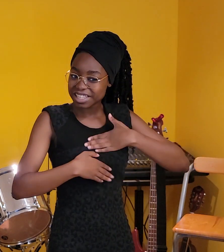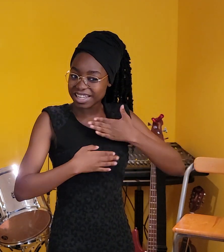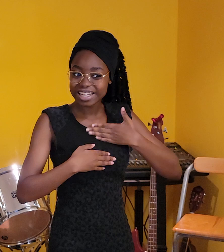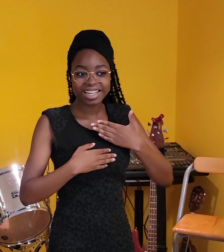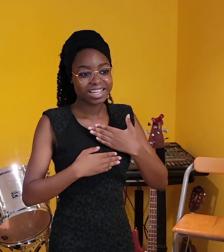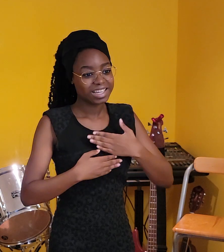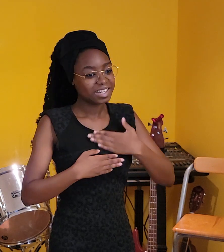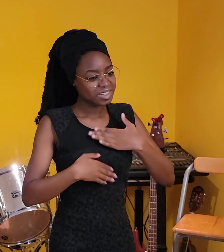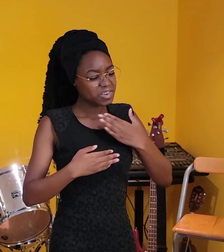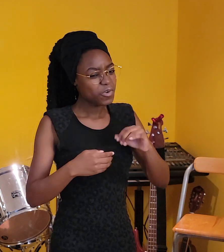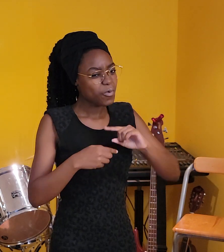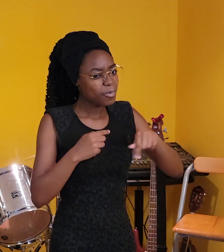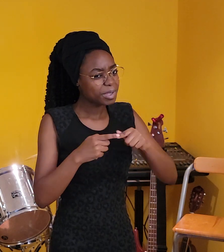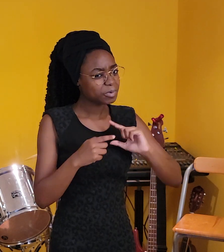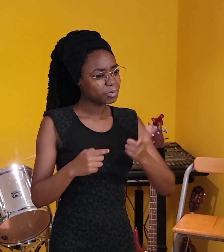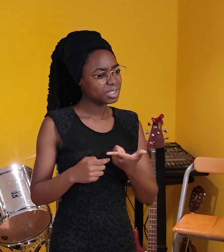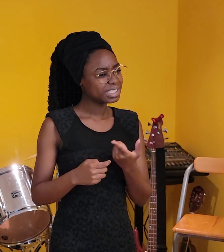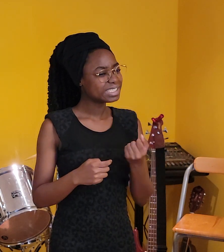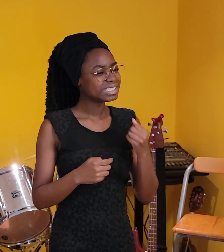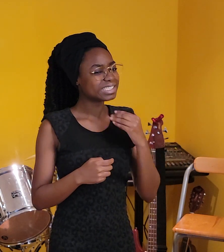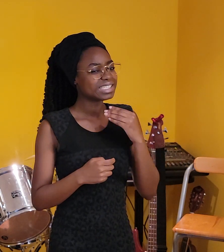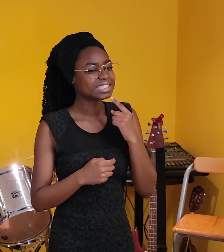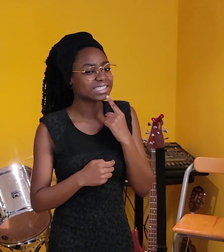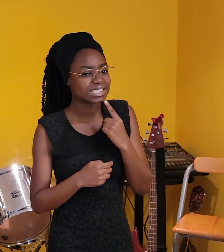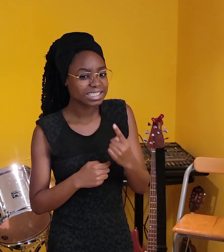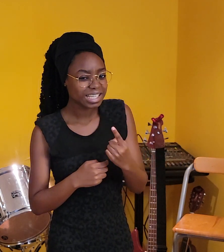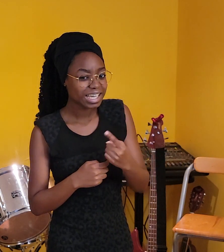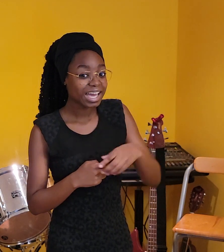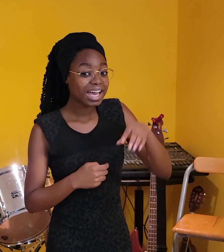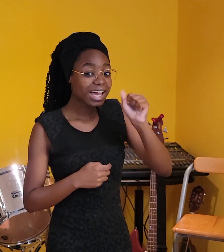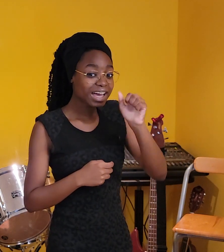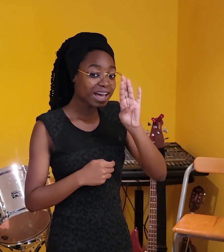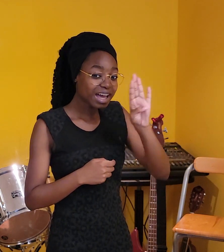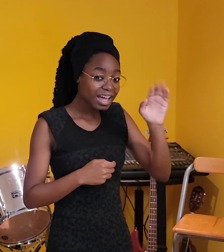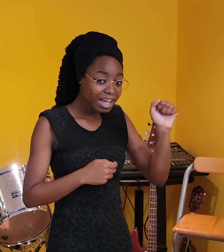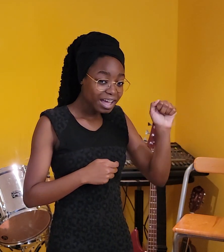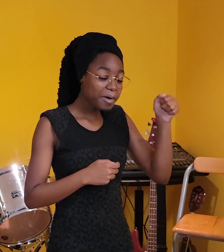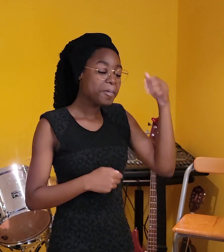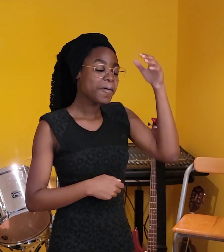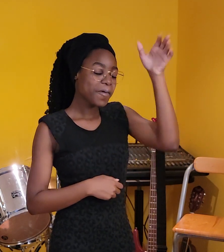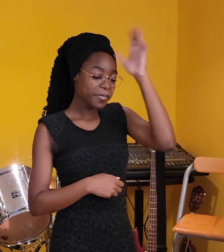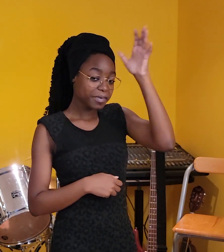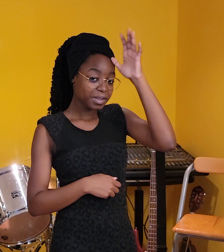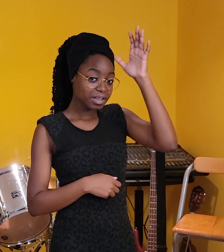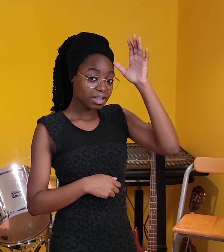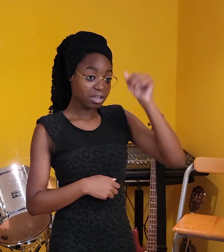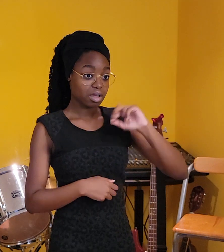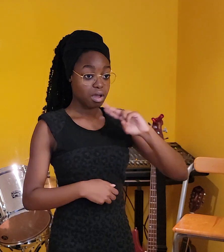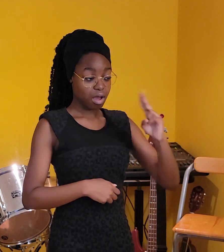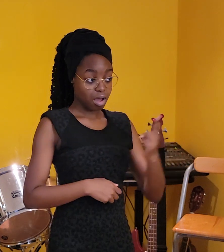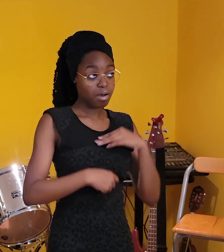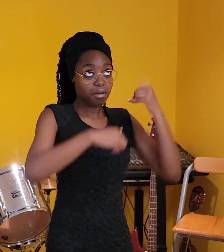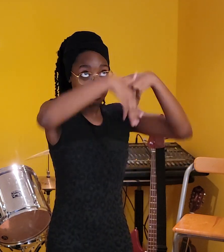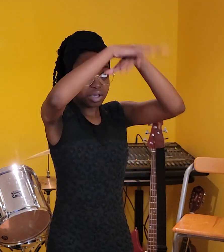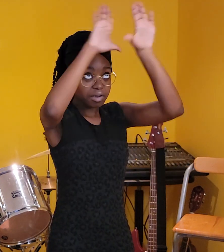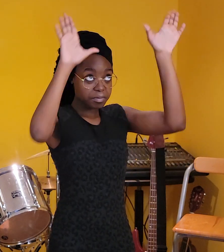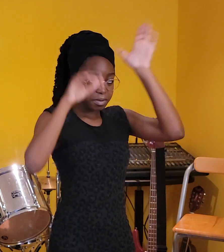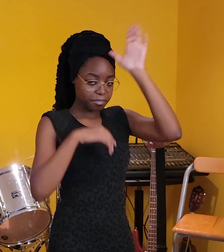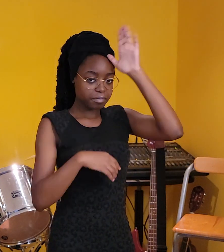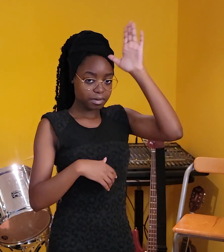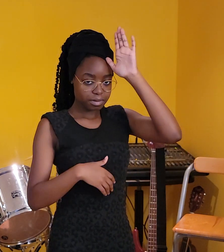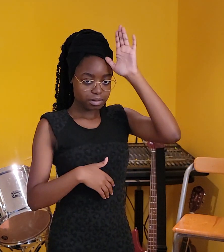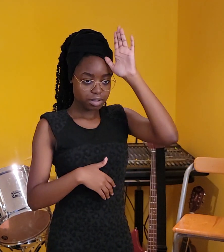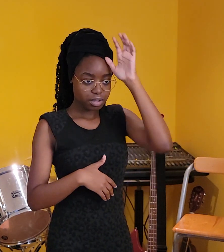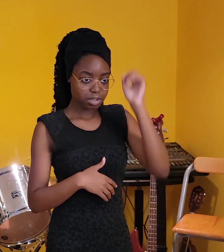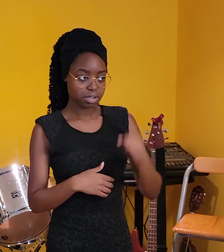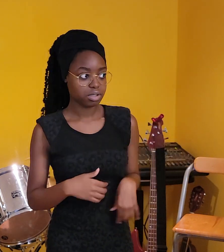But Abba, I'm not talking about a rock group, you know, from Sweden. No, I'm talking about Abba, God, our Heavenly Father. He wants us to